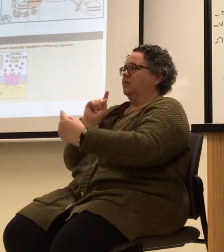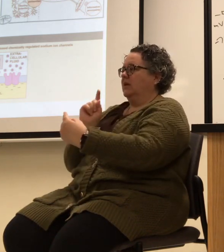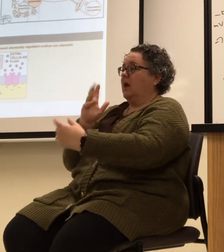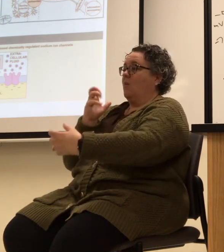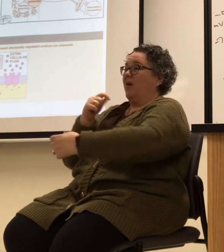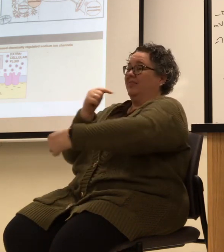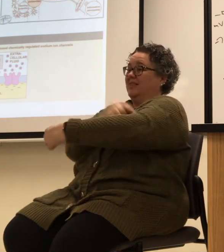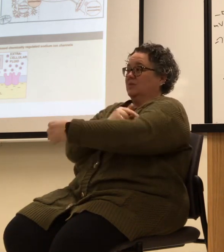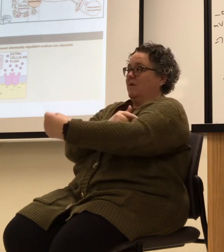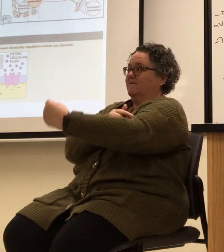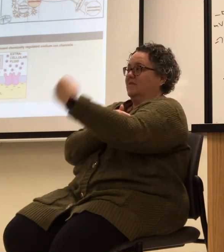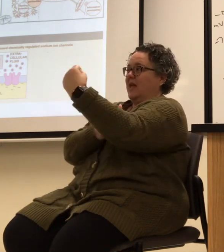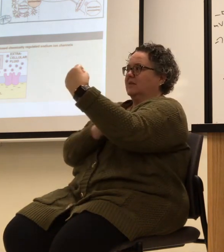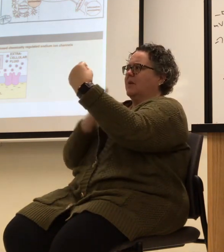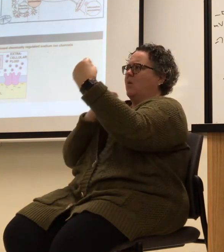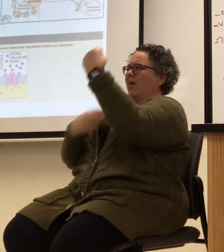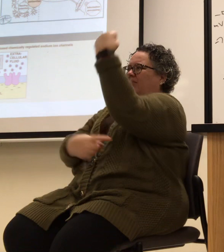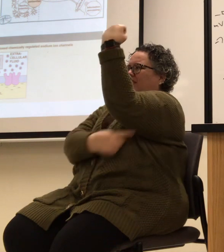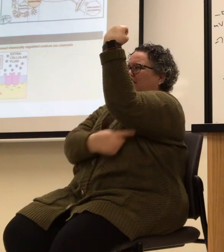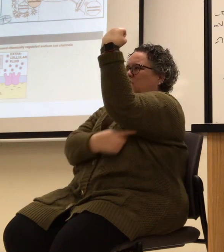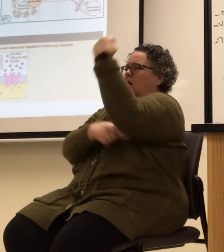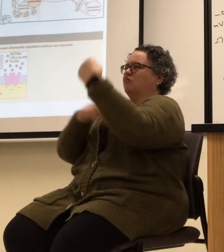muscle.